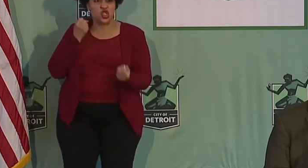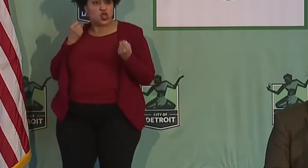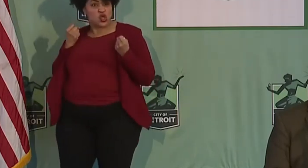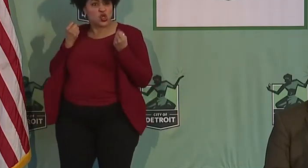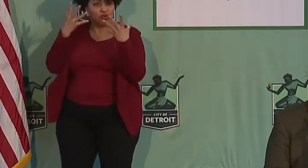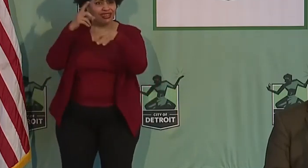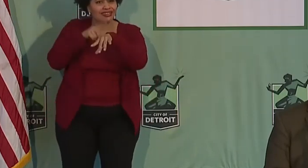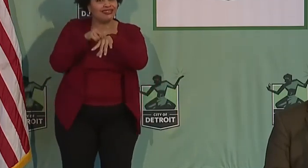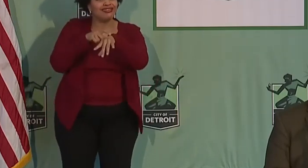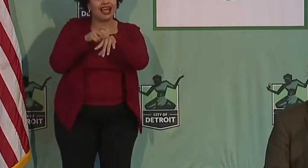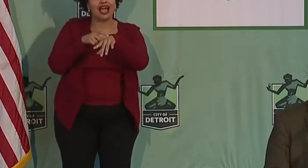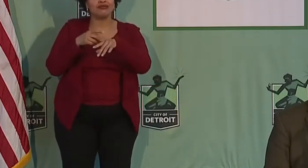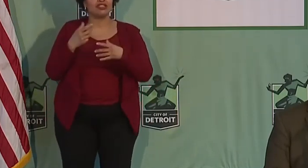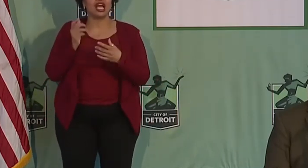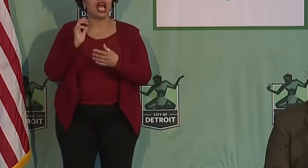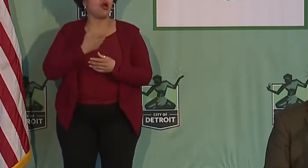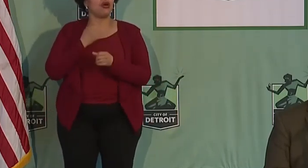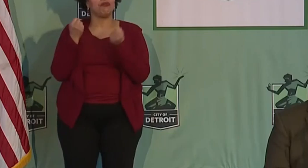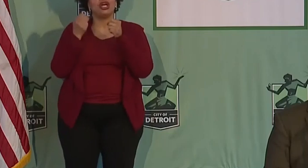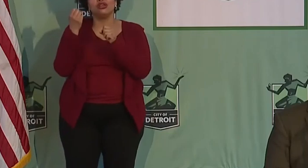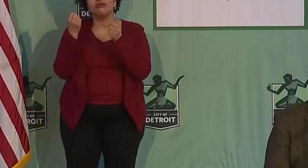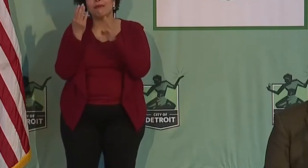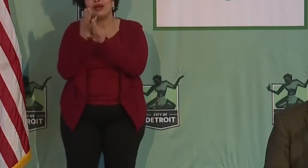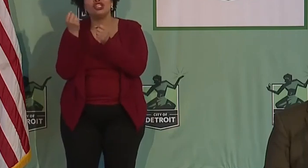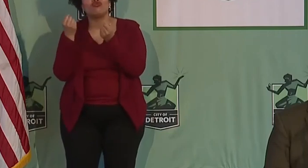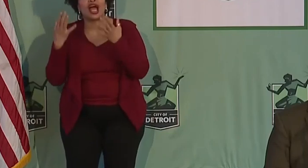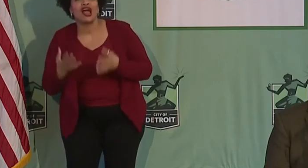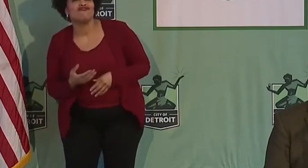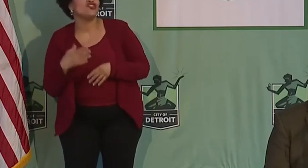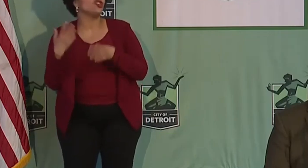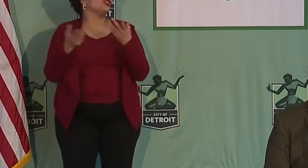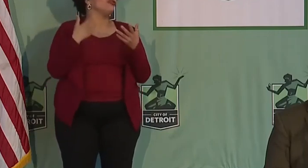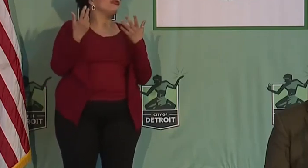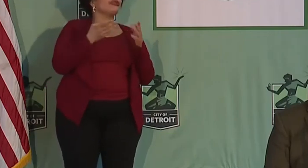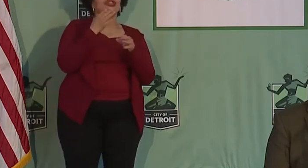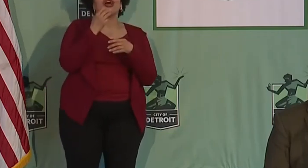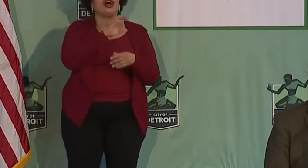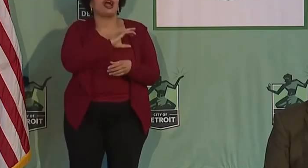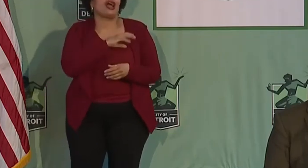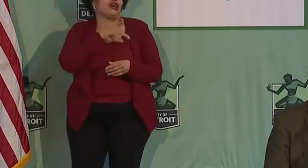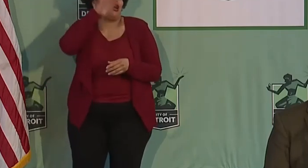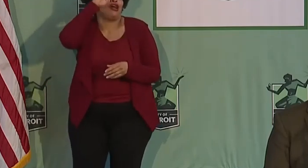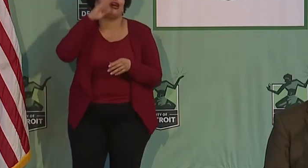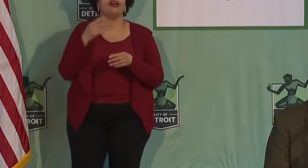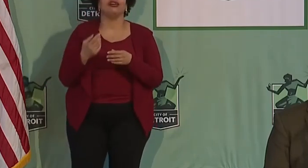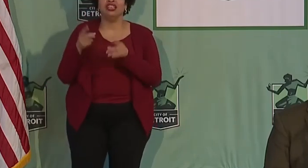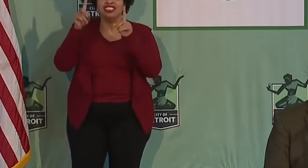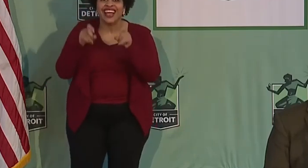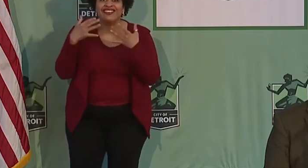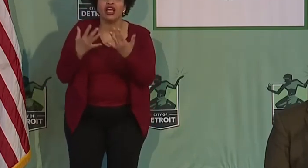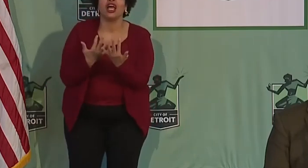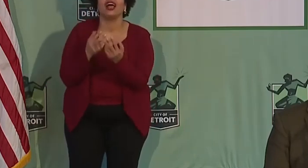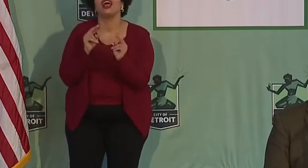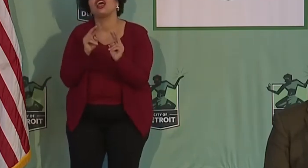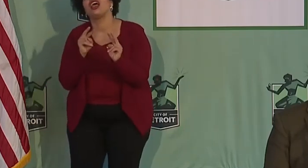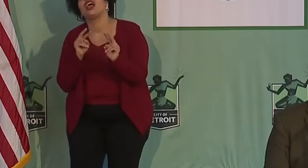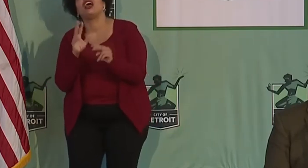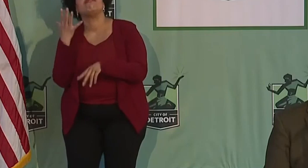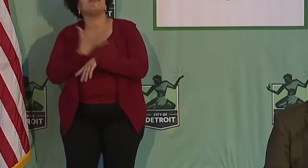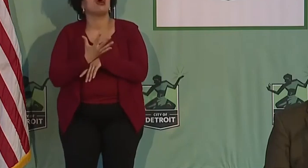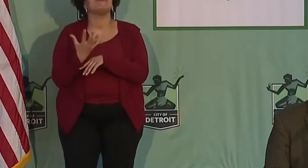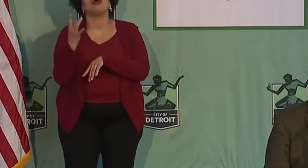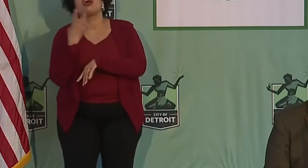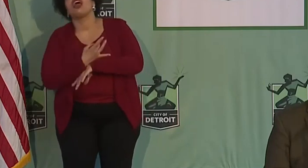our officers, our firefighters, our bus drivers get tested and are waiting 5 days, 7 days, 8 days for return. You don't